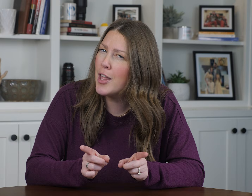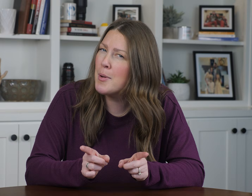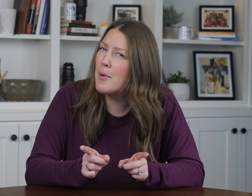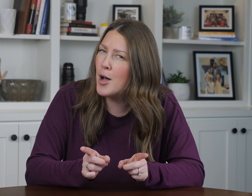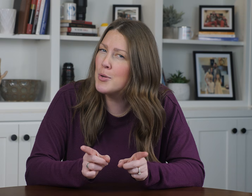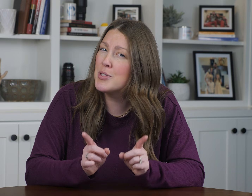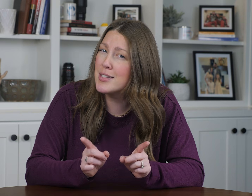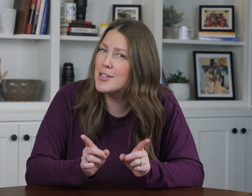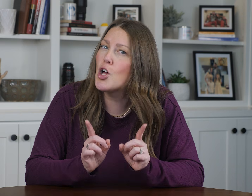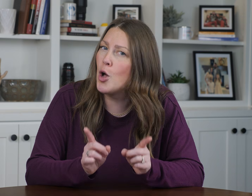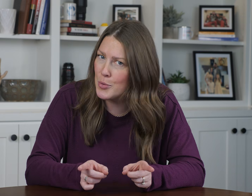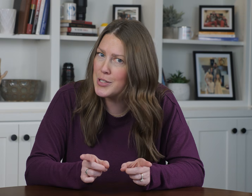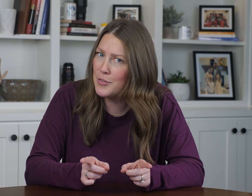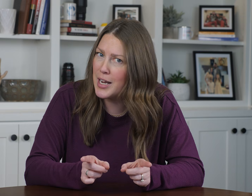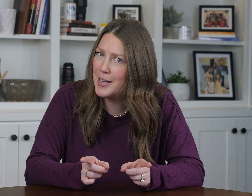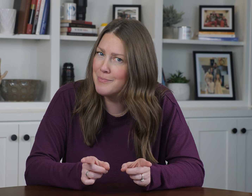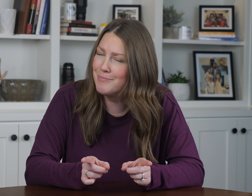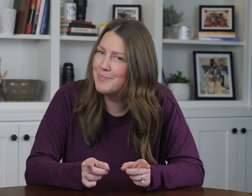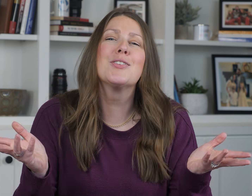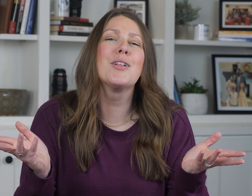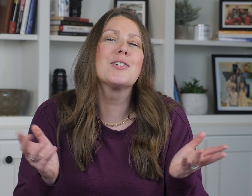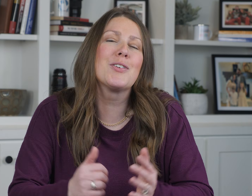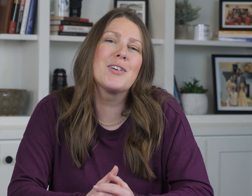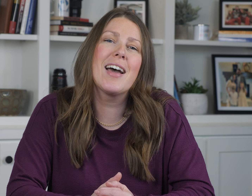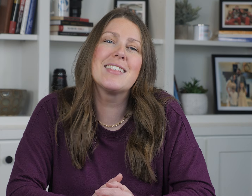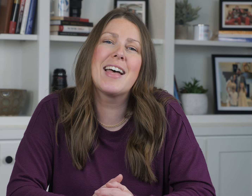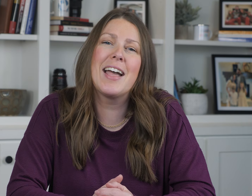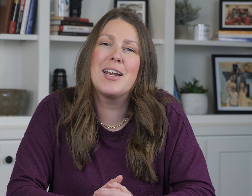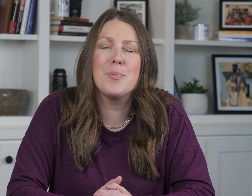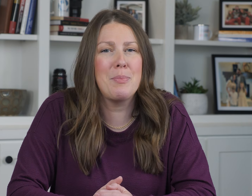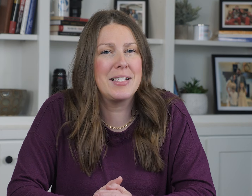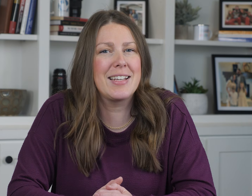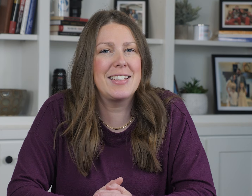I'm a mom who says this almost every day? So let's learn how to sign basic needs.